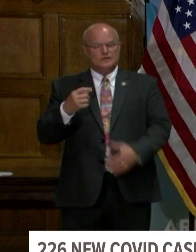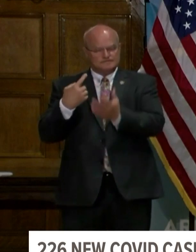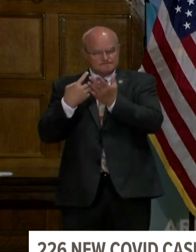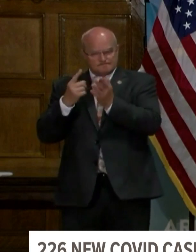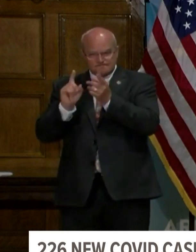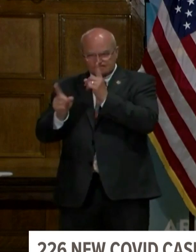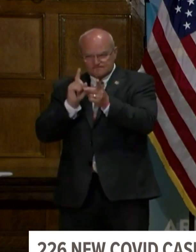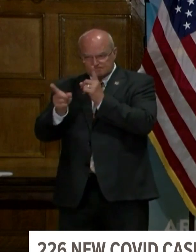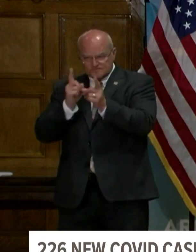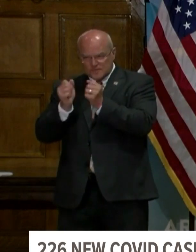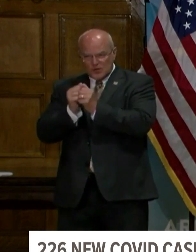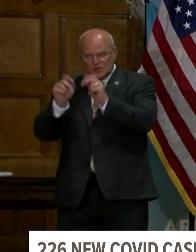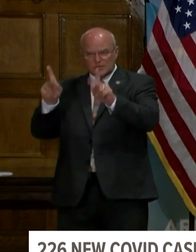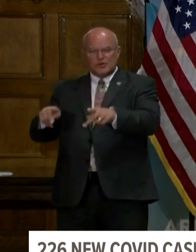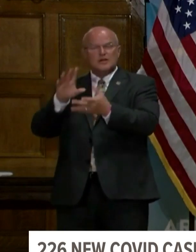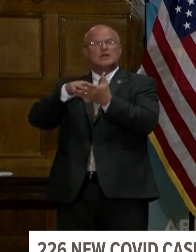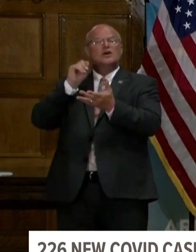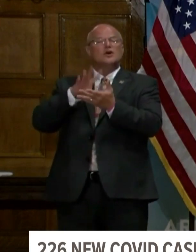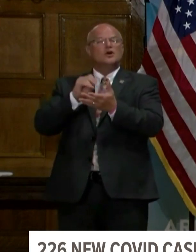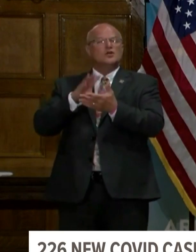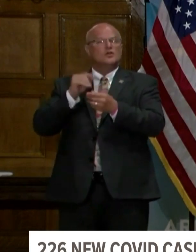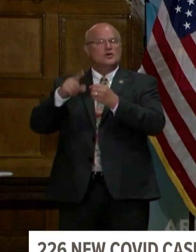to the patient, we learn about